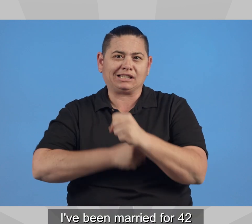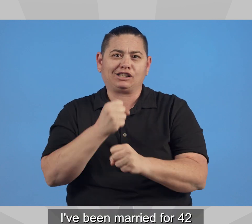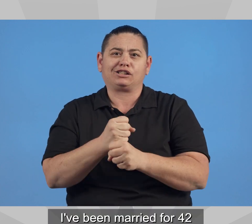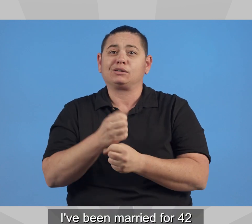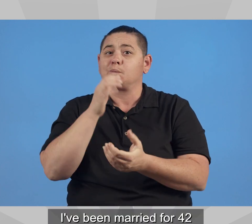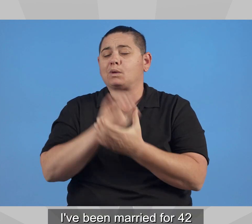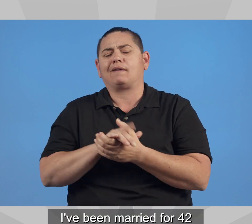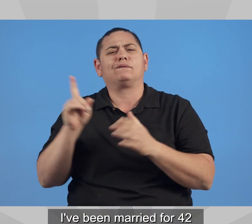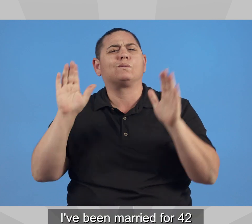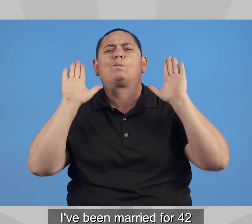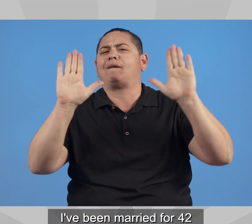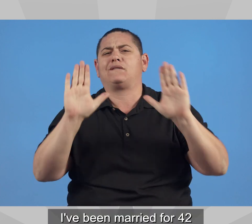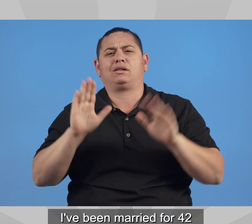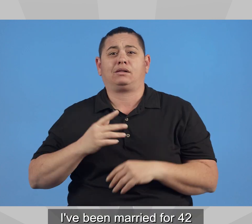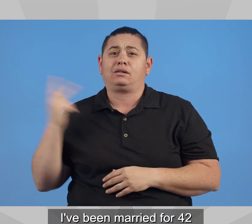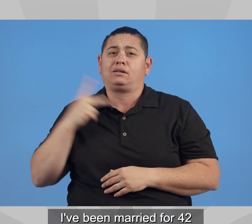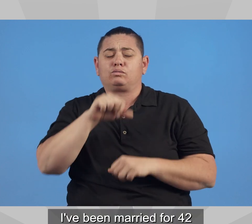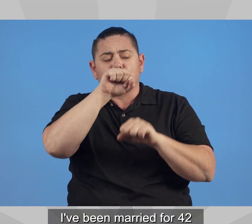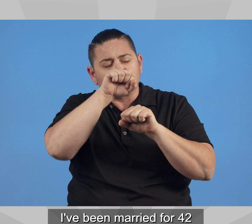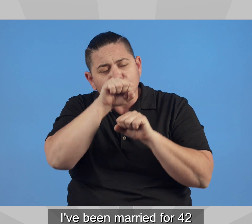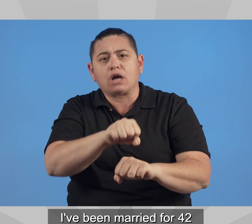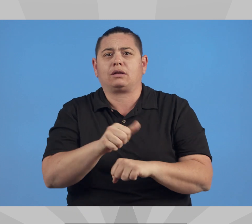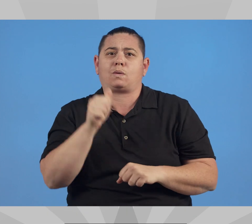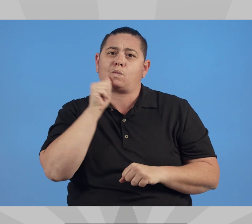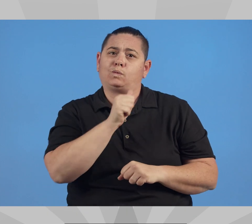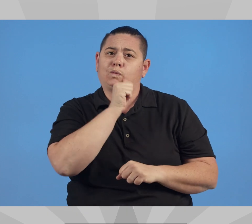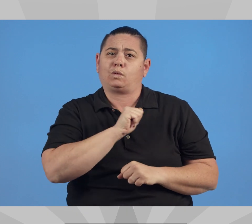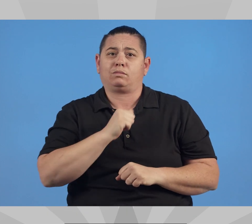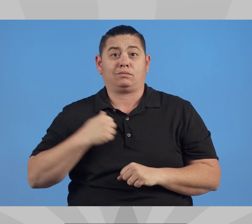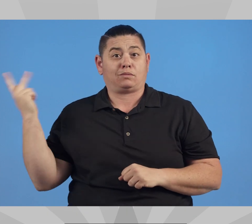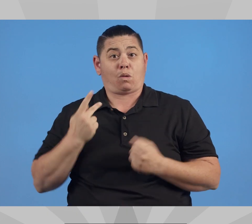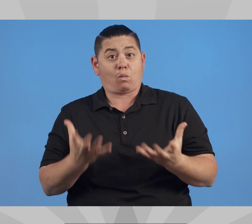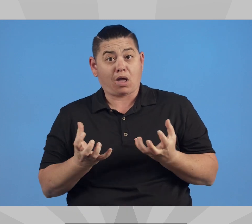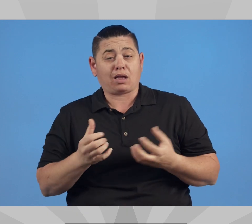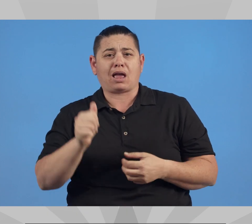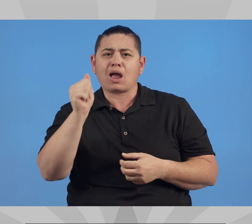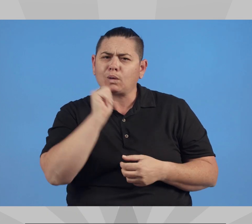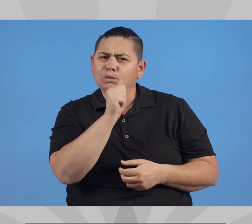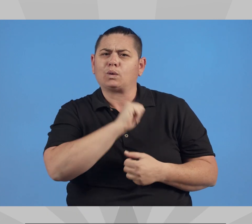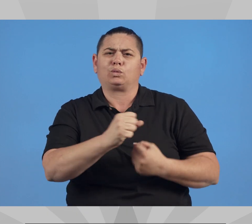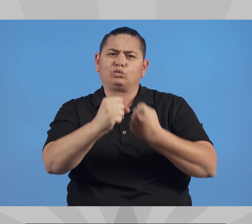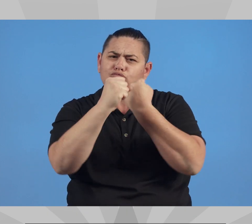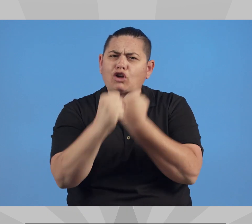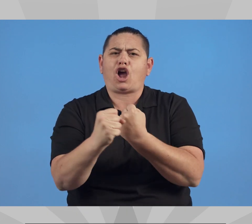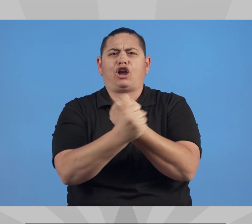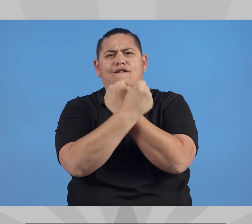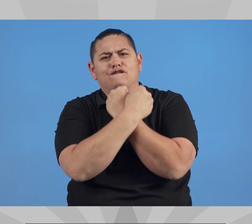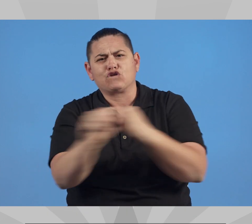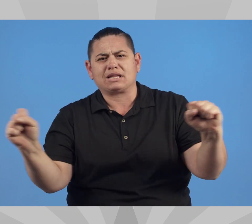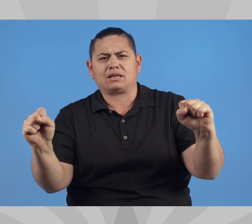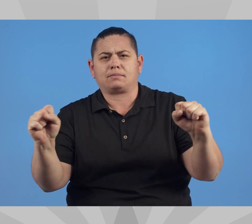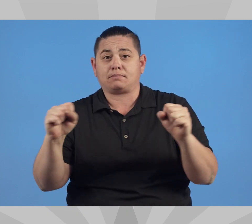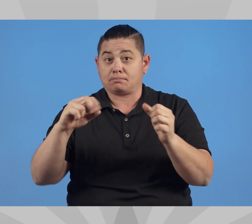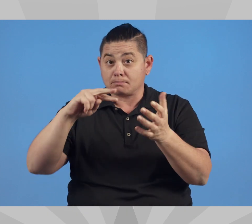I've been married for 42 years to my wonderful wife, and we love Arizona. We want to keep it strong and